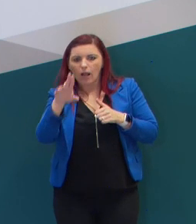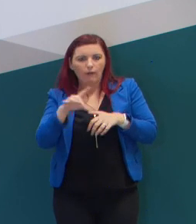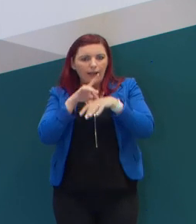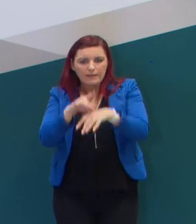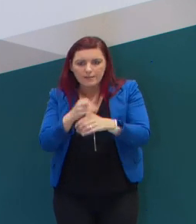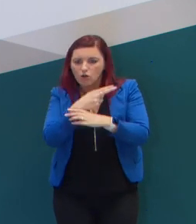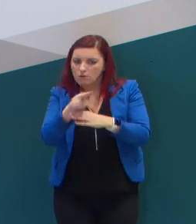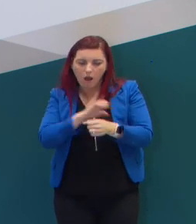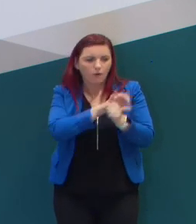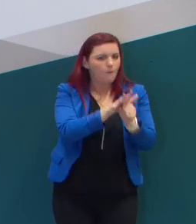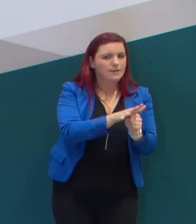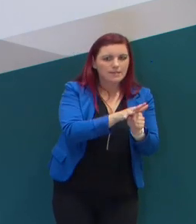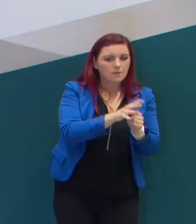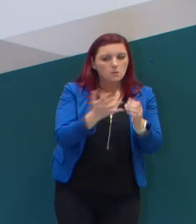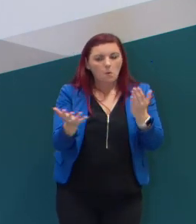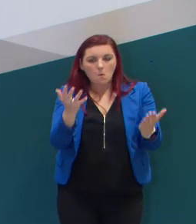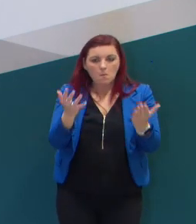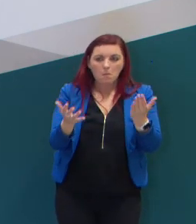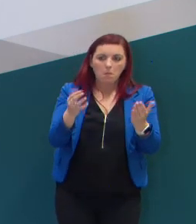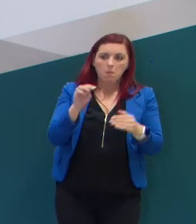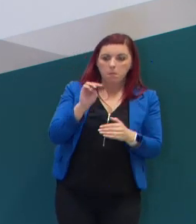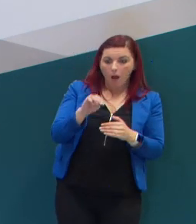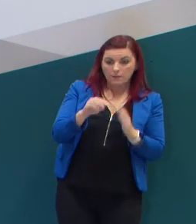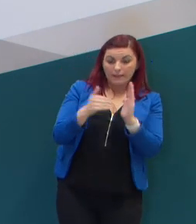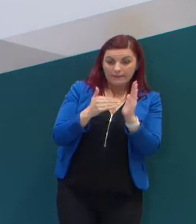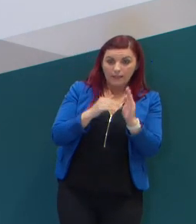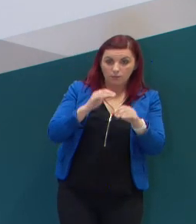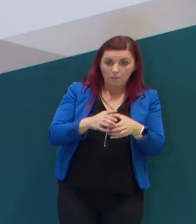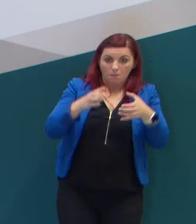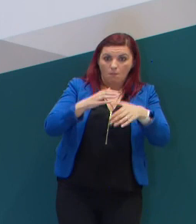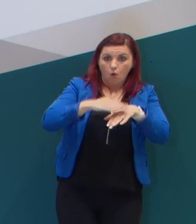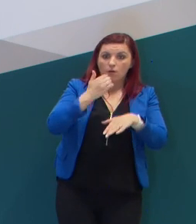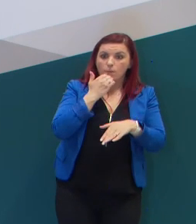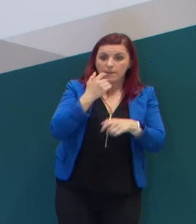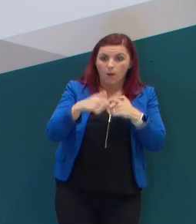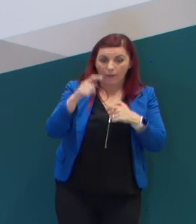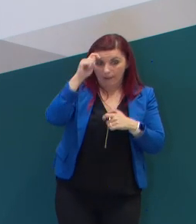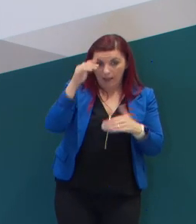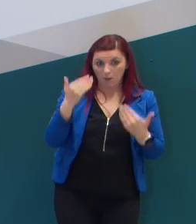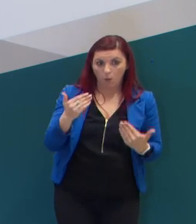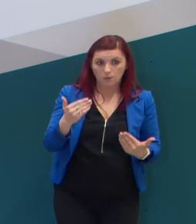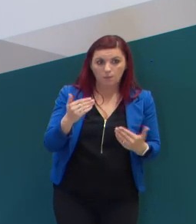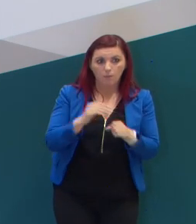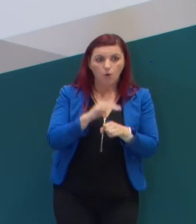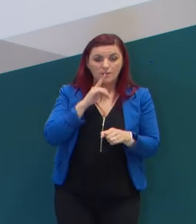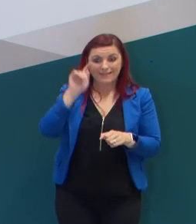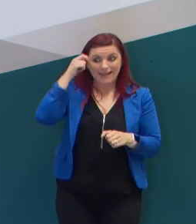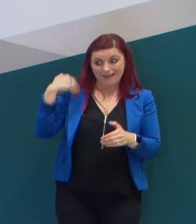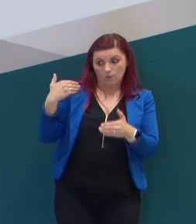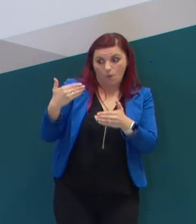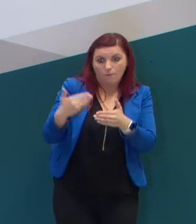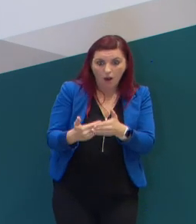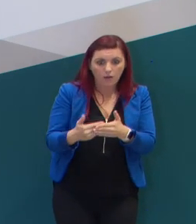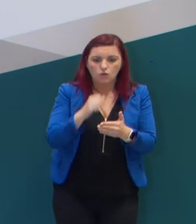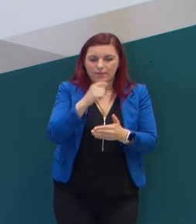or COVID-19. So it's obviously possible that there's a greater burden of disease out there, but certainly the testing data that we have to date wouldn't really